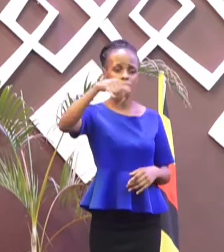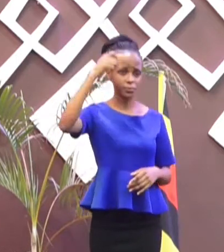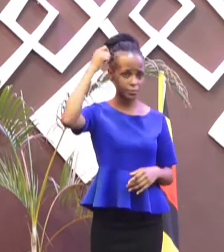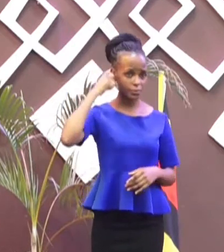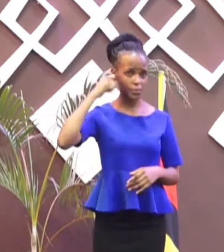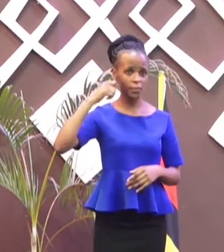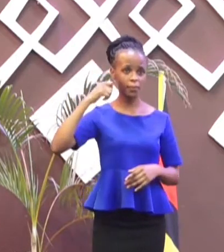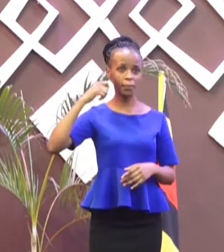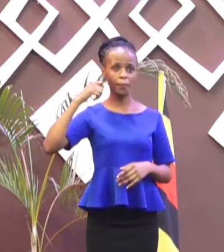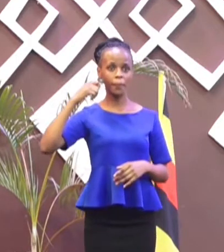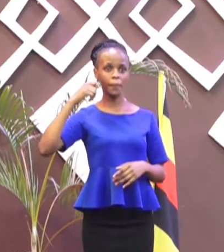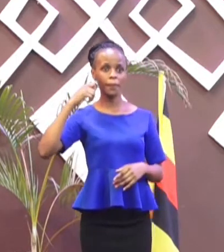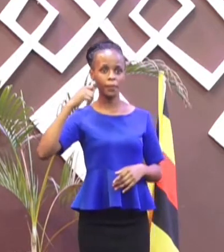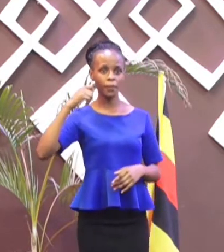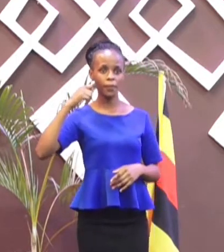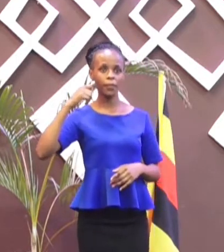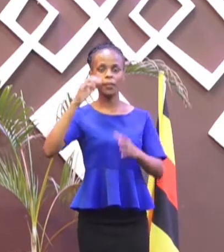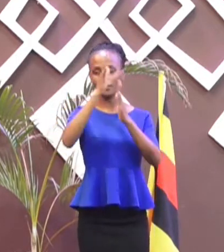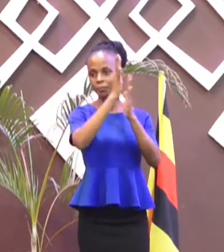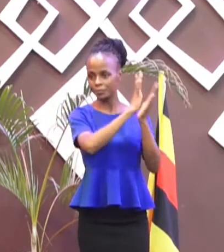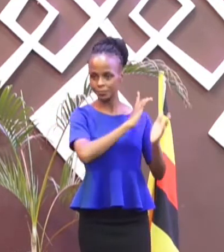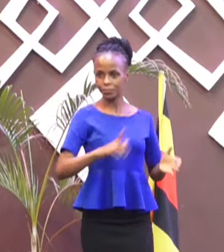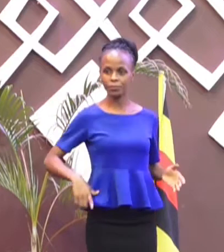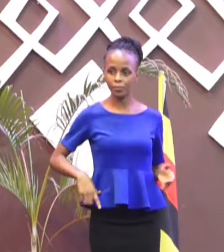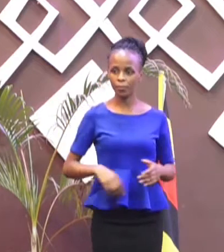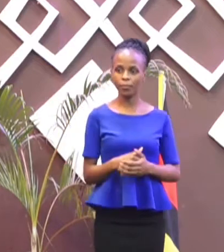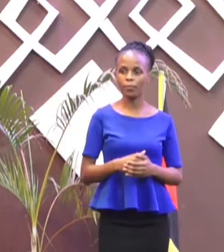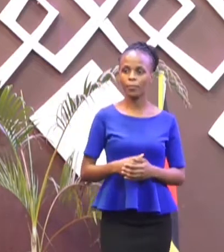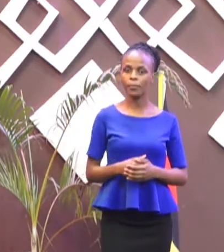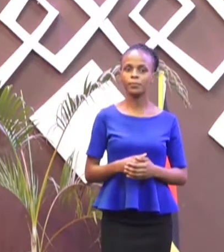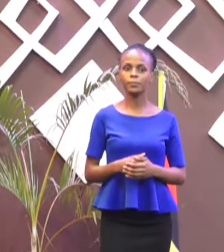awo Musa Mukama yebazibwe praise be to the Lord